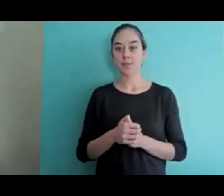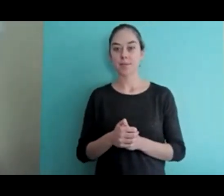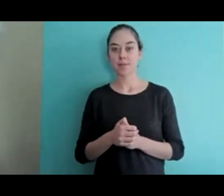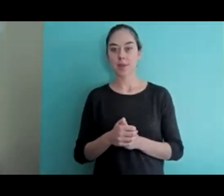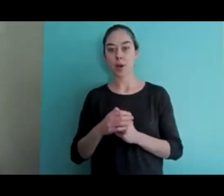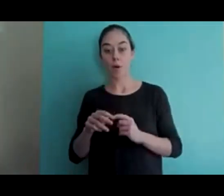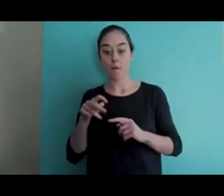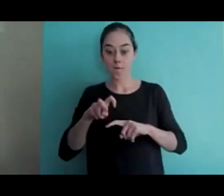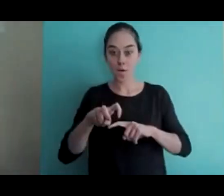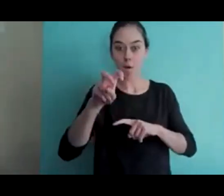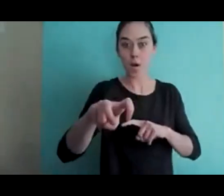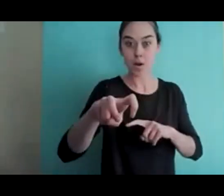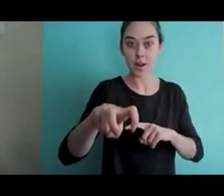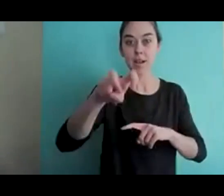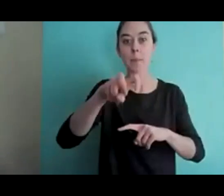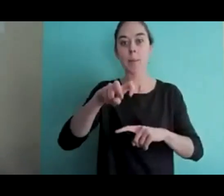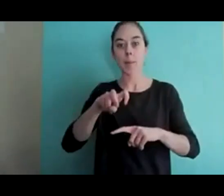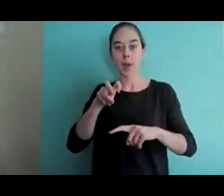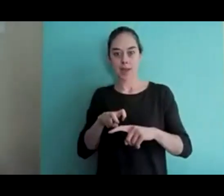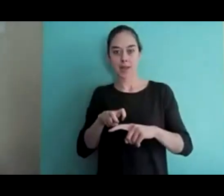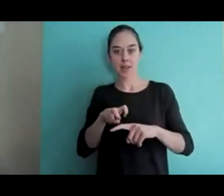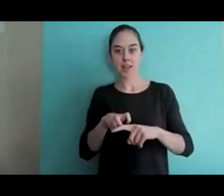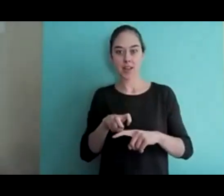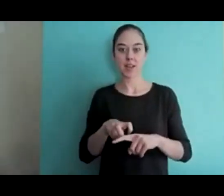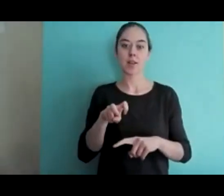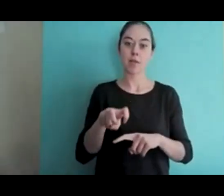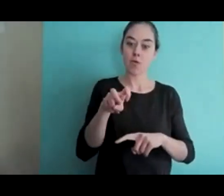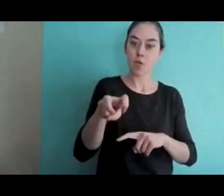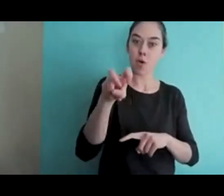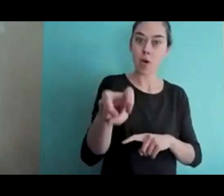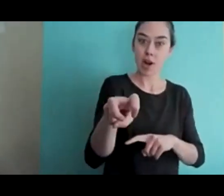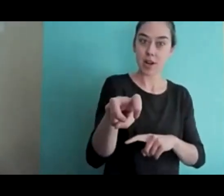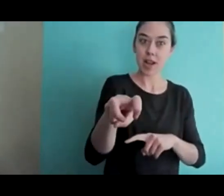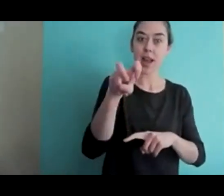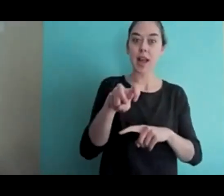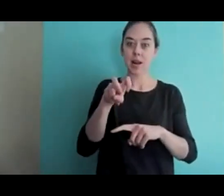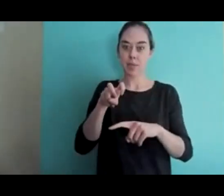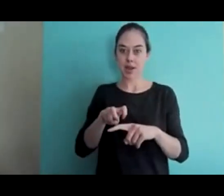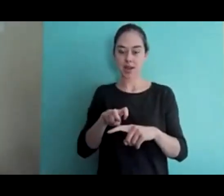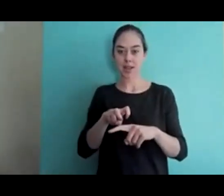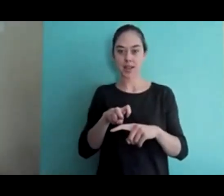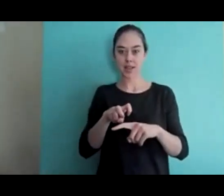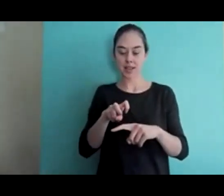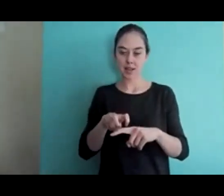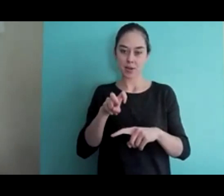over and behind. Come towards me and behind.